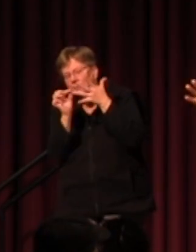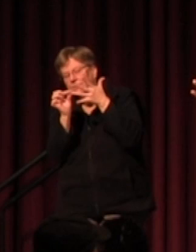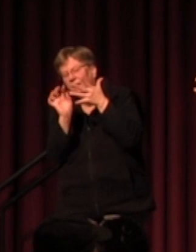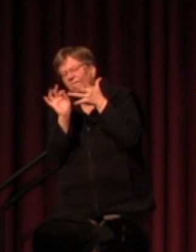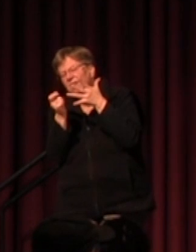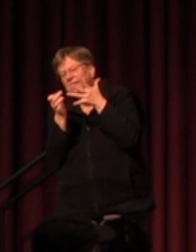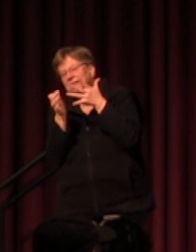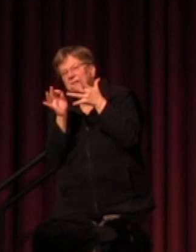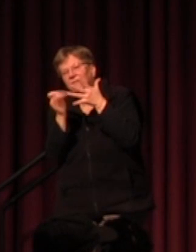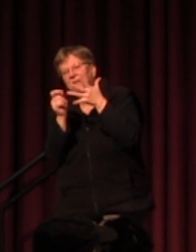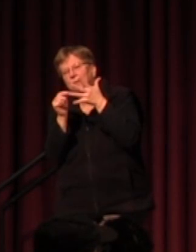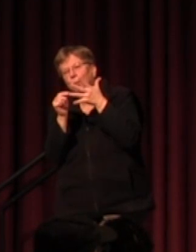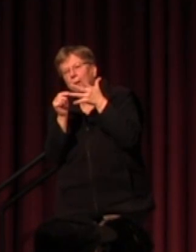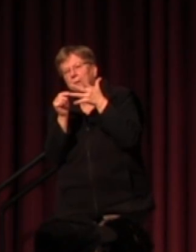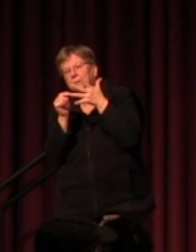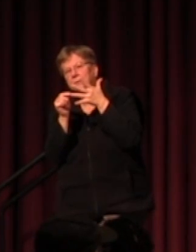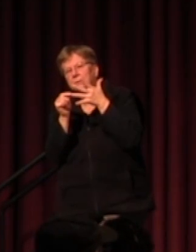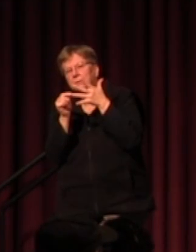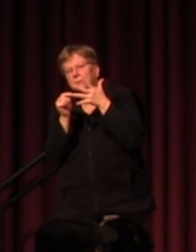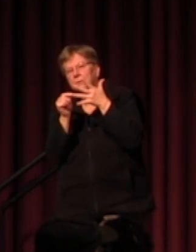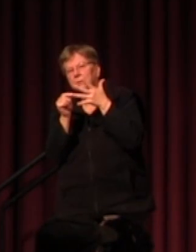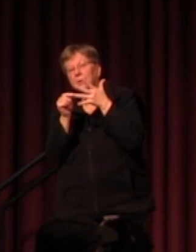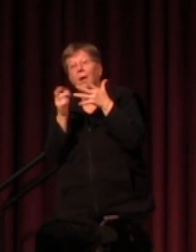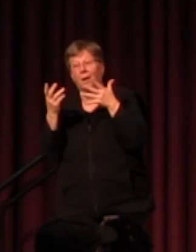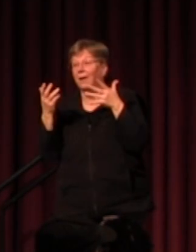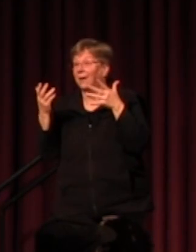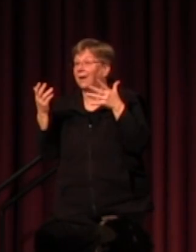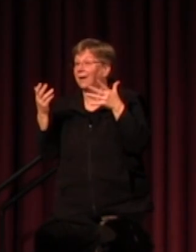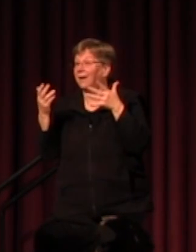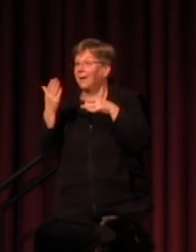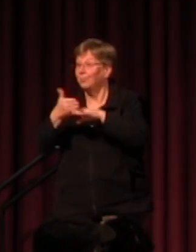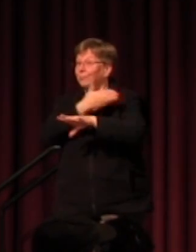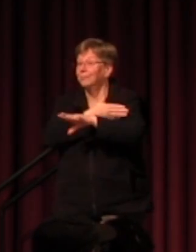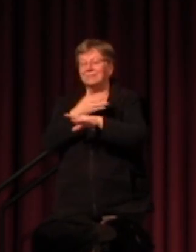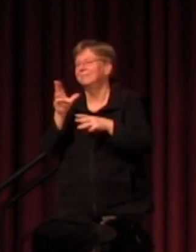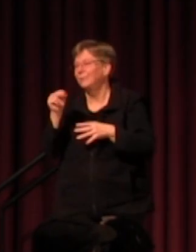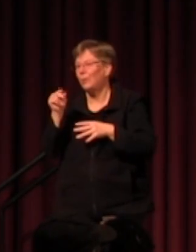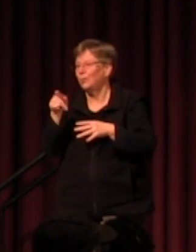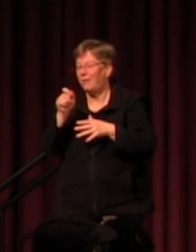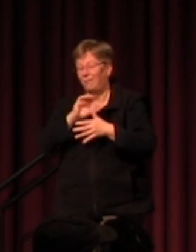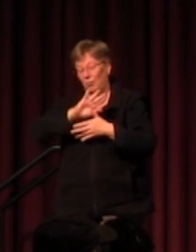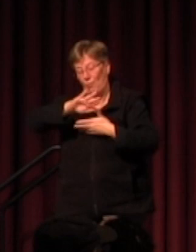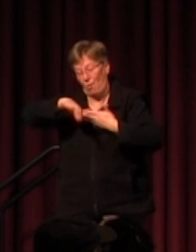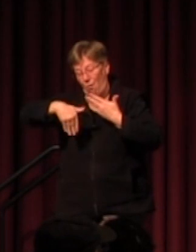it. You have to rethink the way the system is designed.